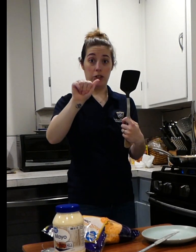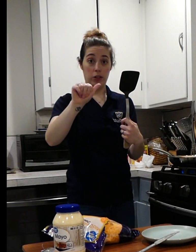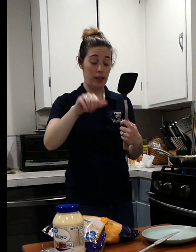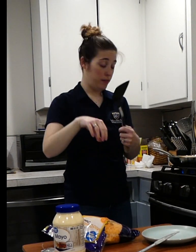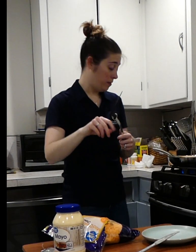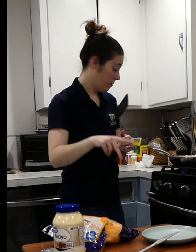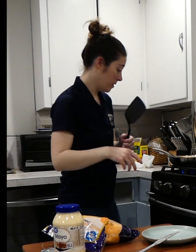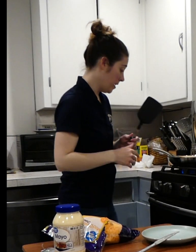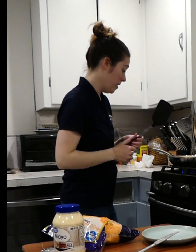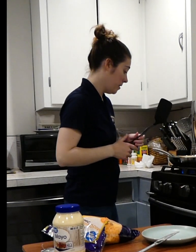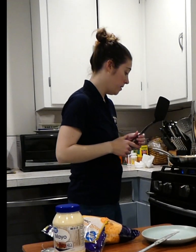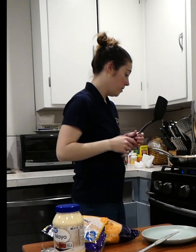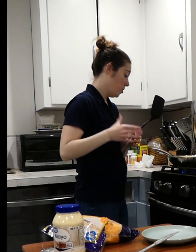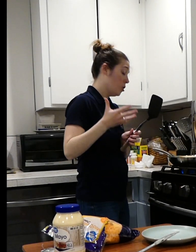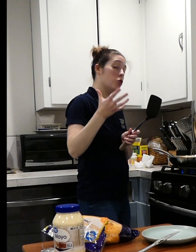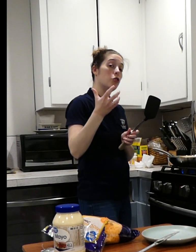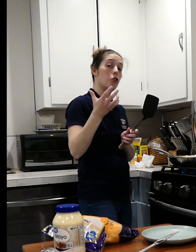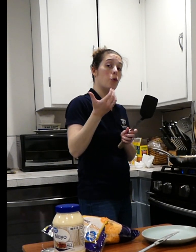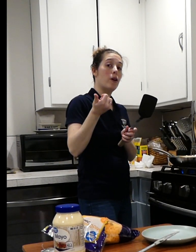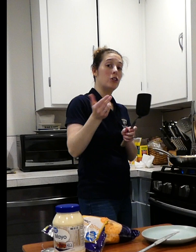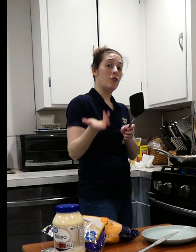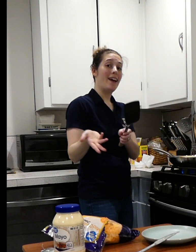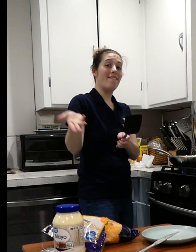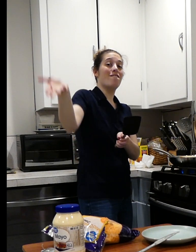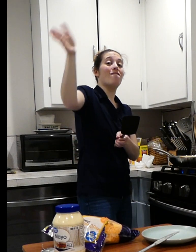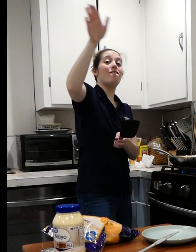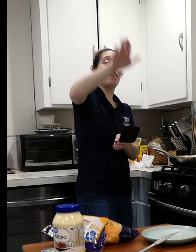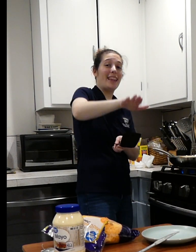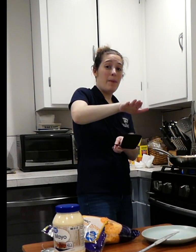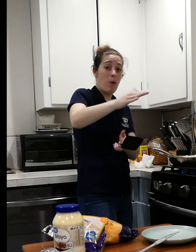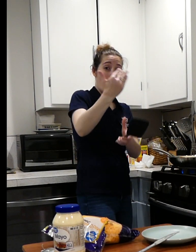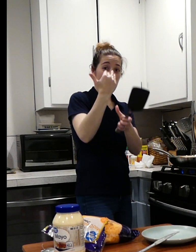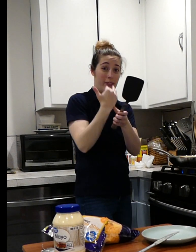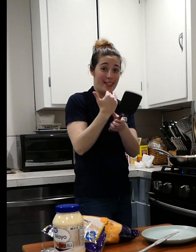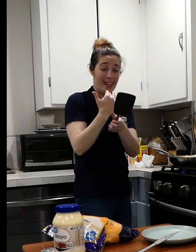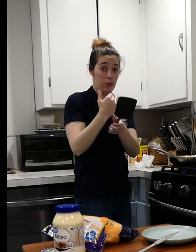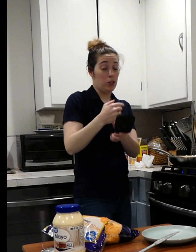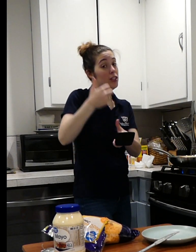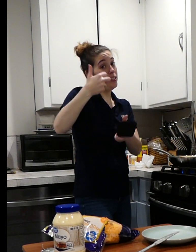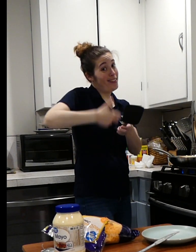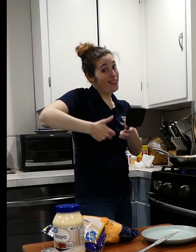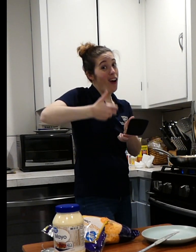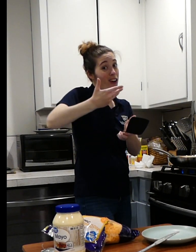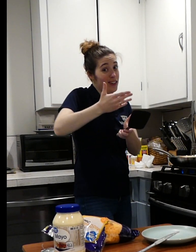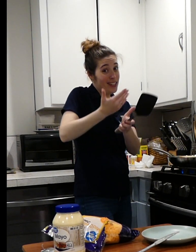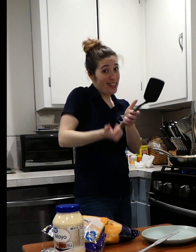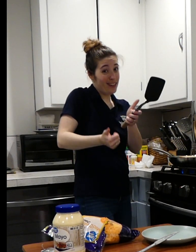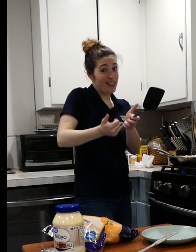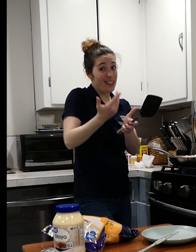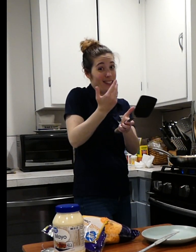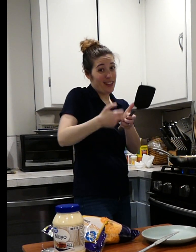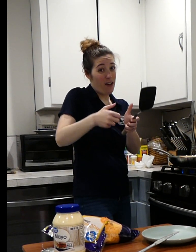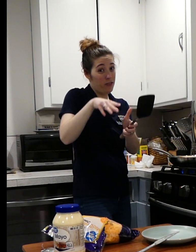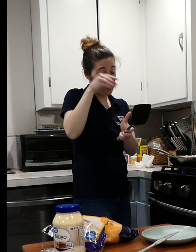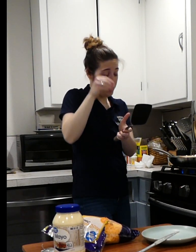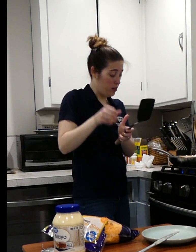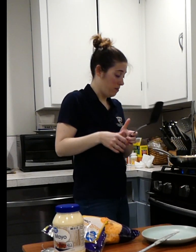spatula, okay, you're going to want to try and flip over the sandwich. This is a hard skill. This is tough to learn,